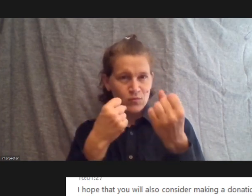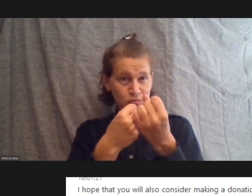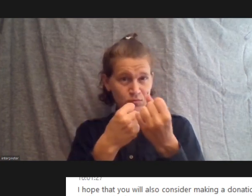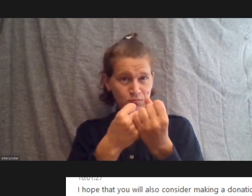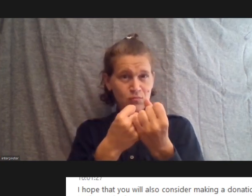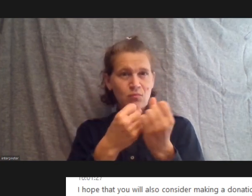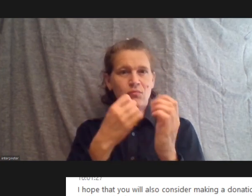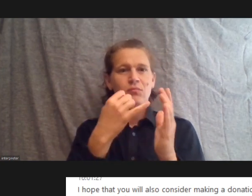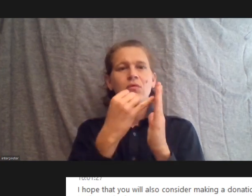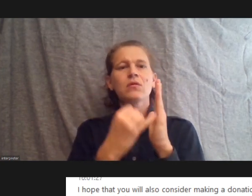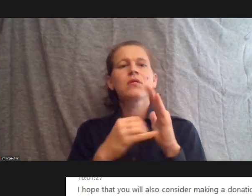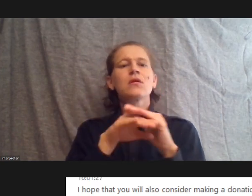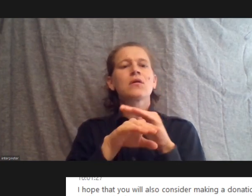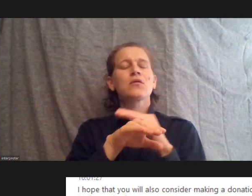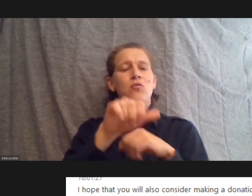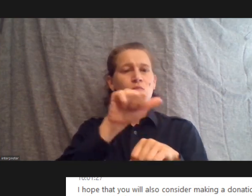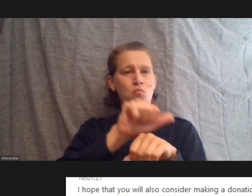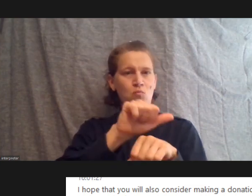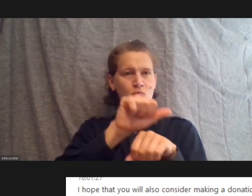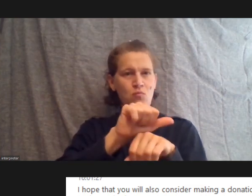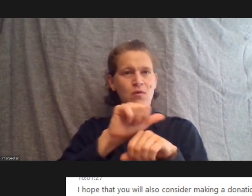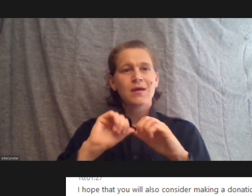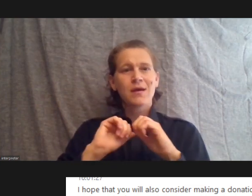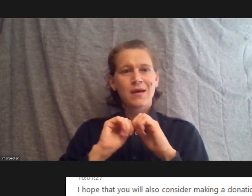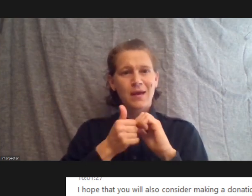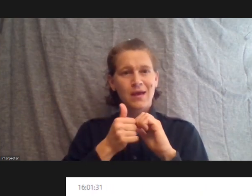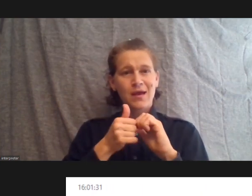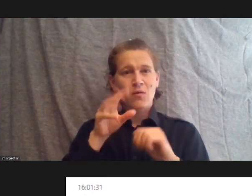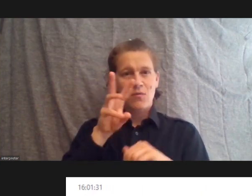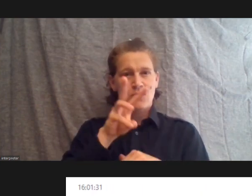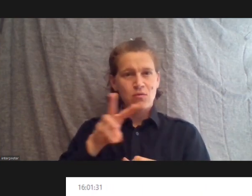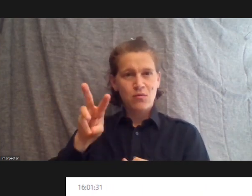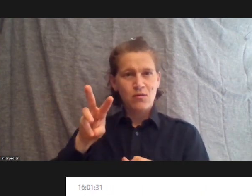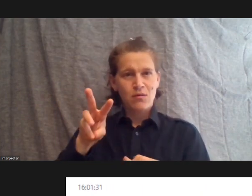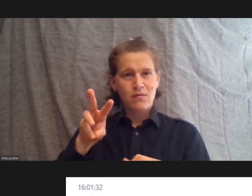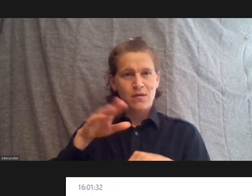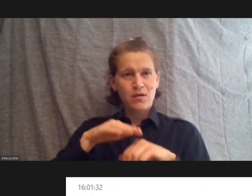so, you can follow the link in YouTube.